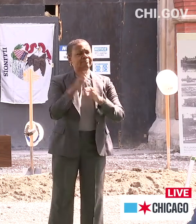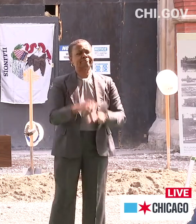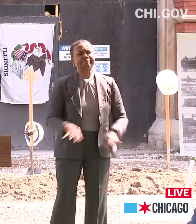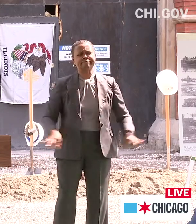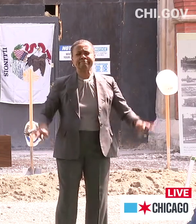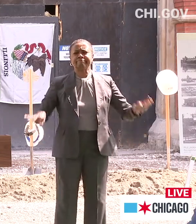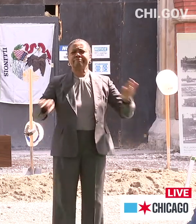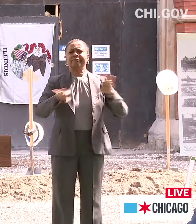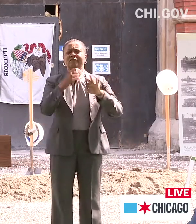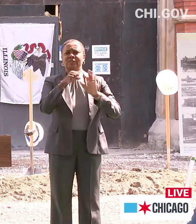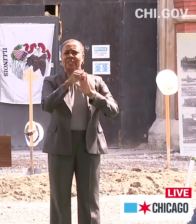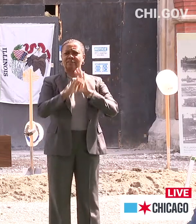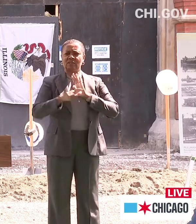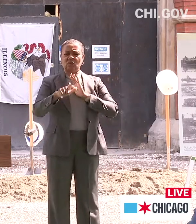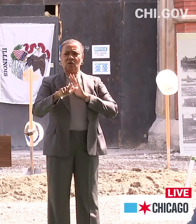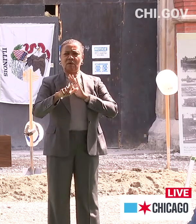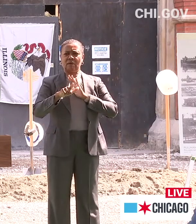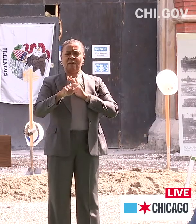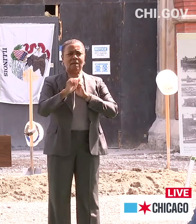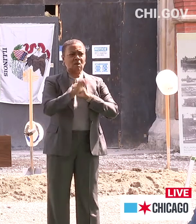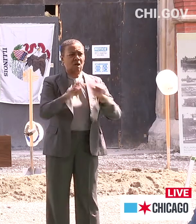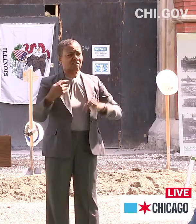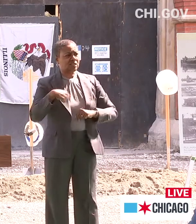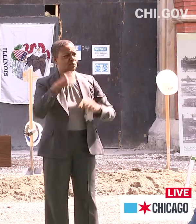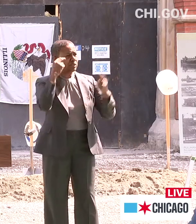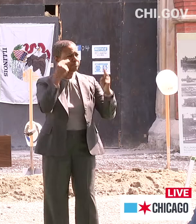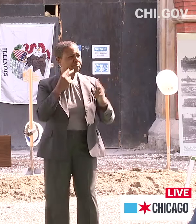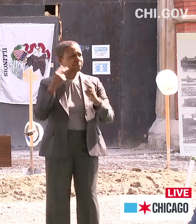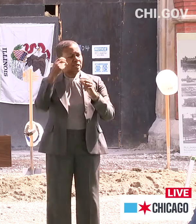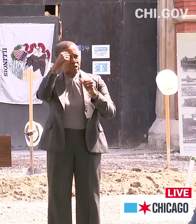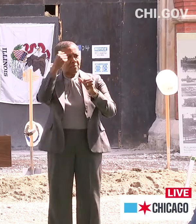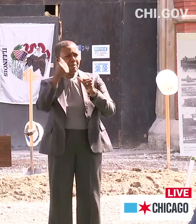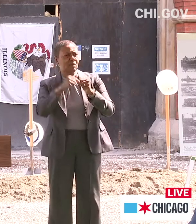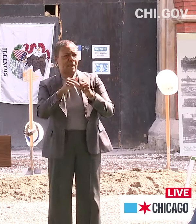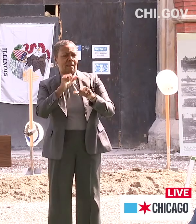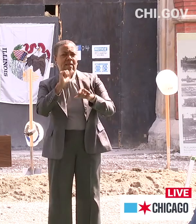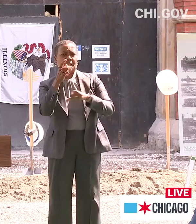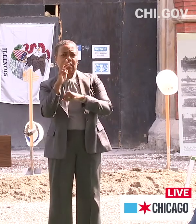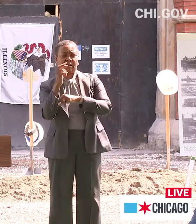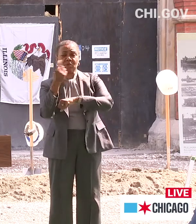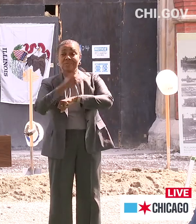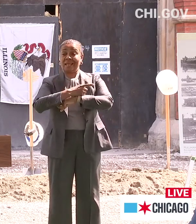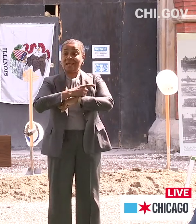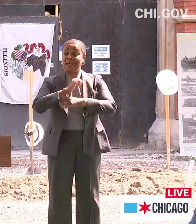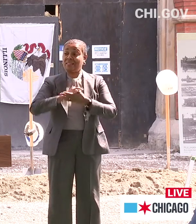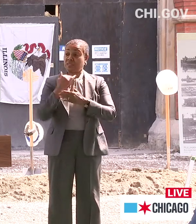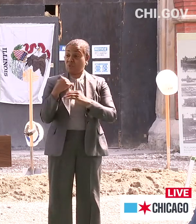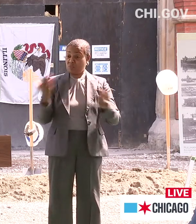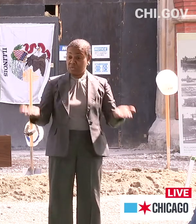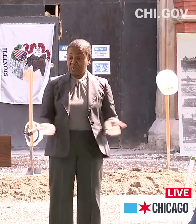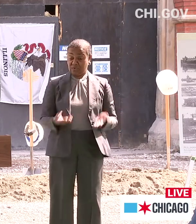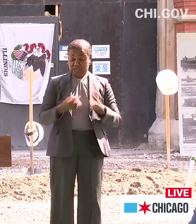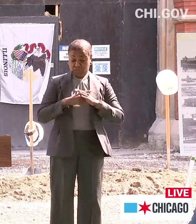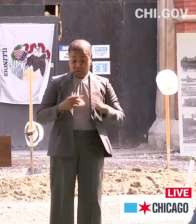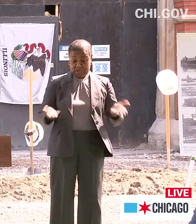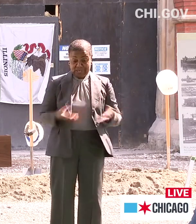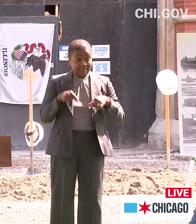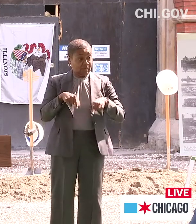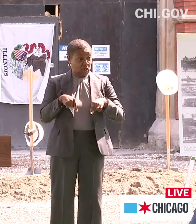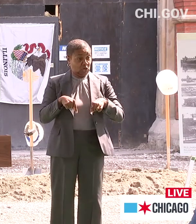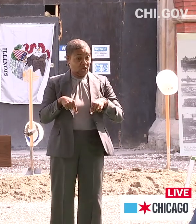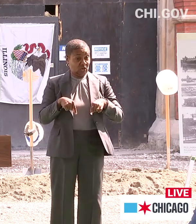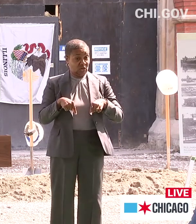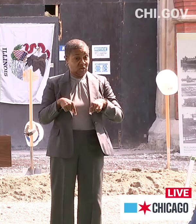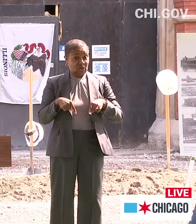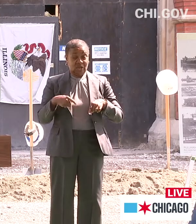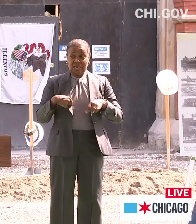state of Illinois and for all of us as we commemorate Labor Day. That's why we're here. It started here. And